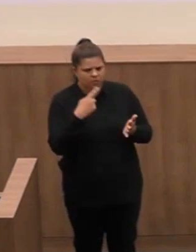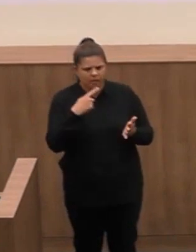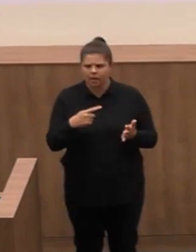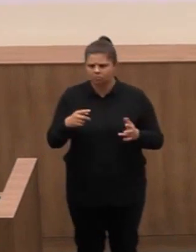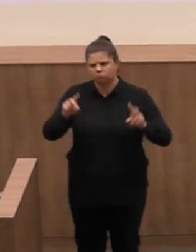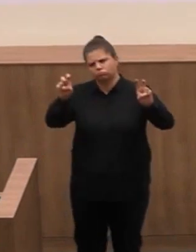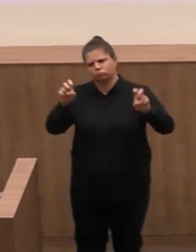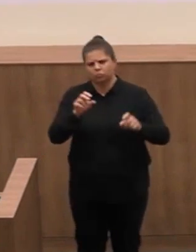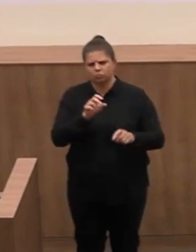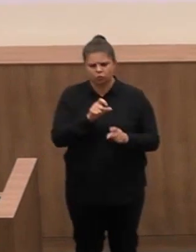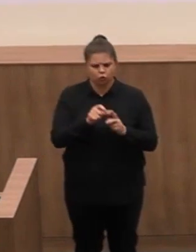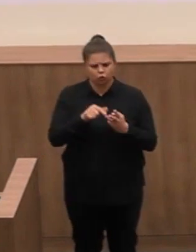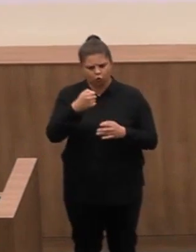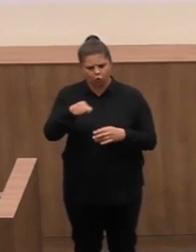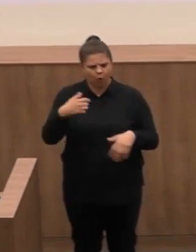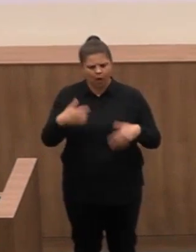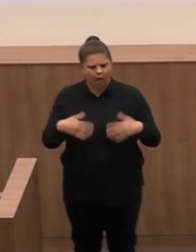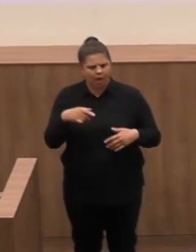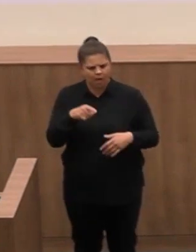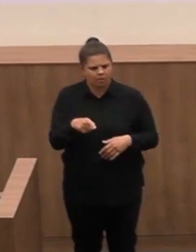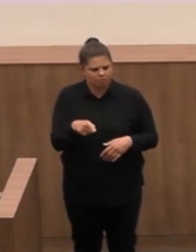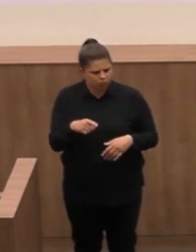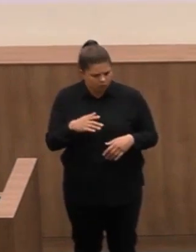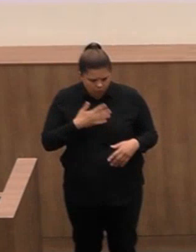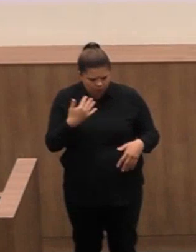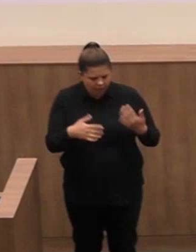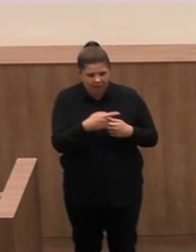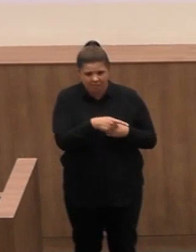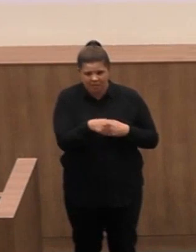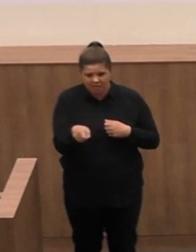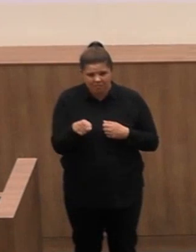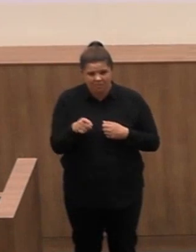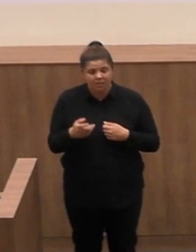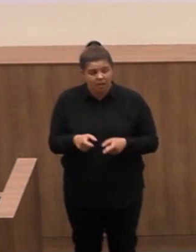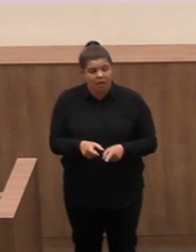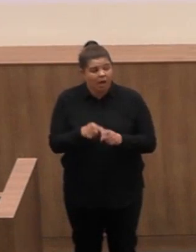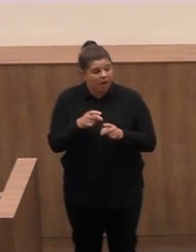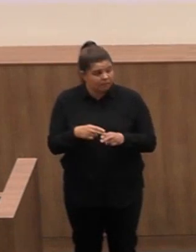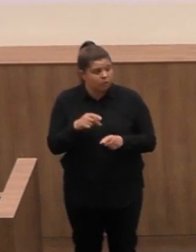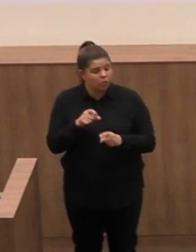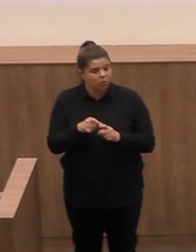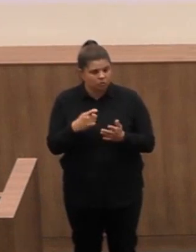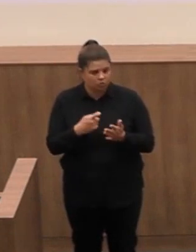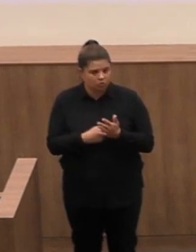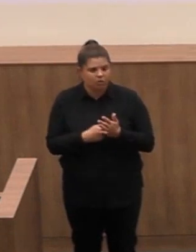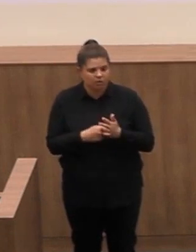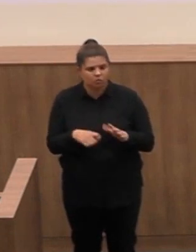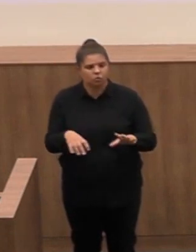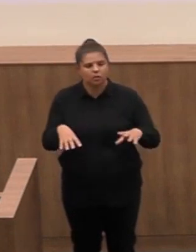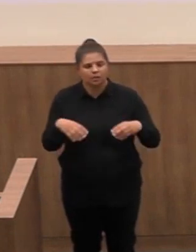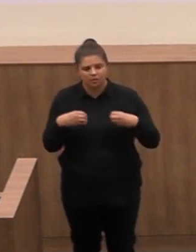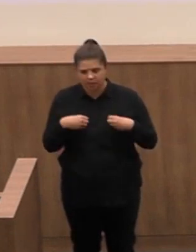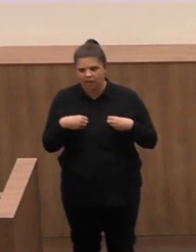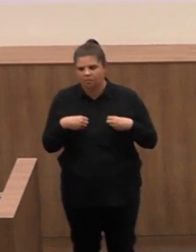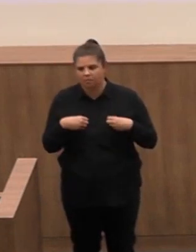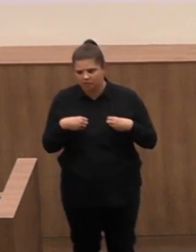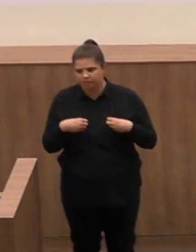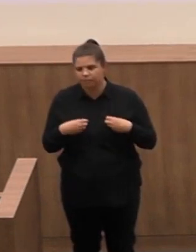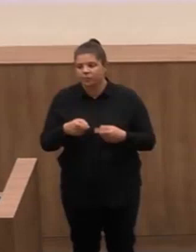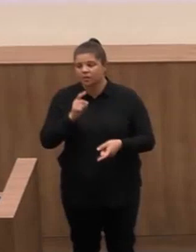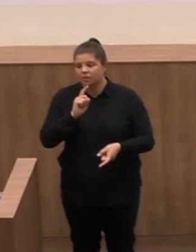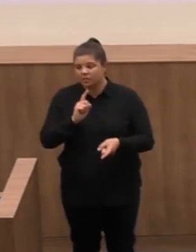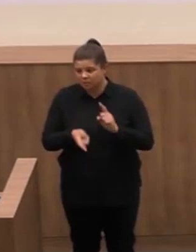I think that sometimes it's really hard for medical doctors to actually accept that, yes, people might